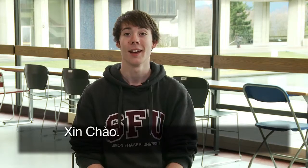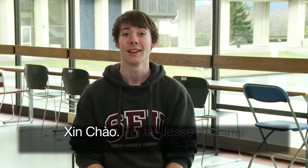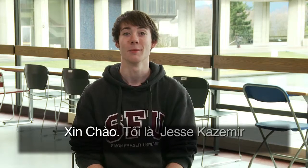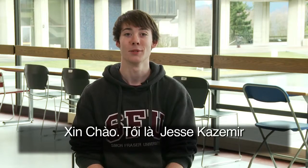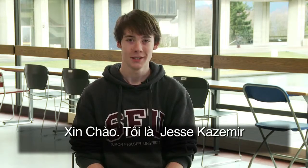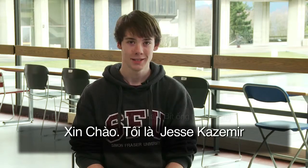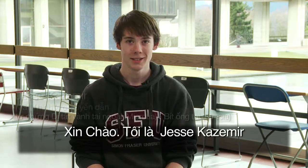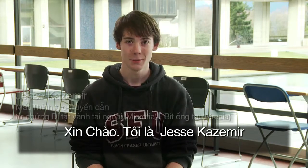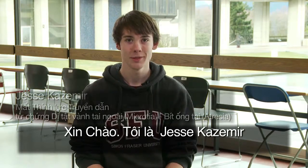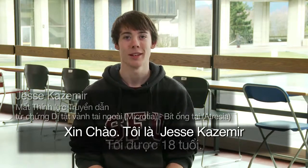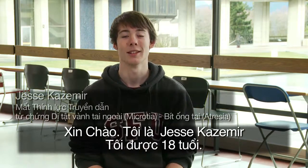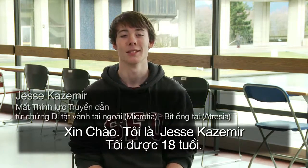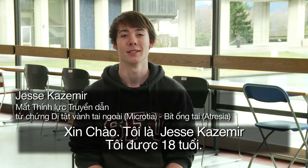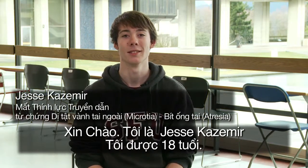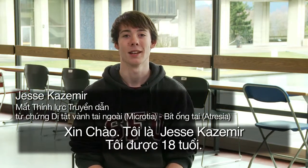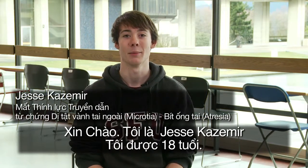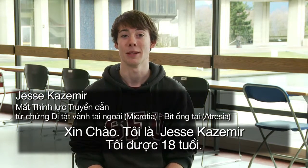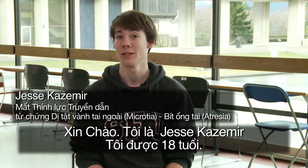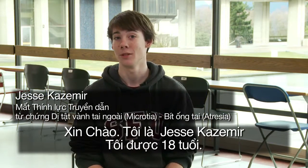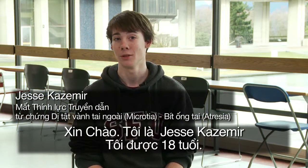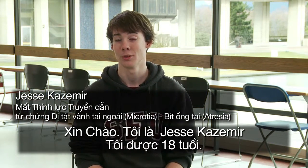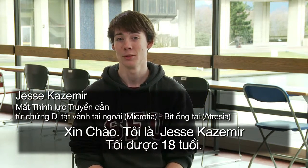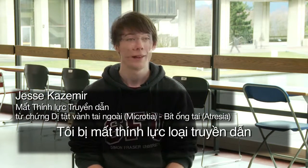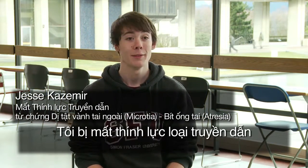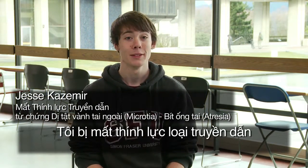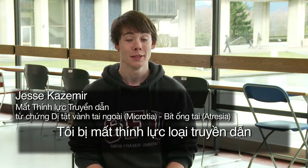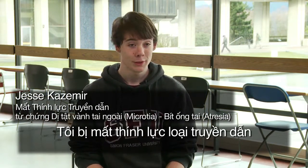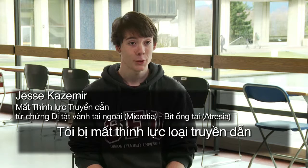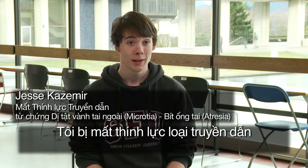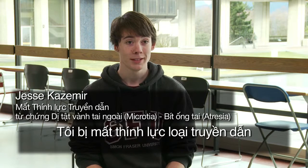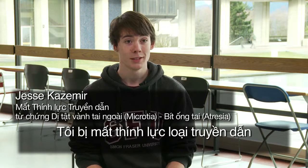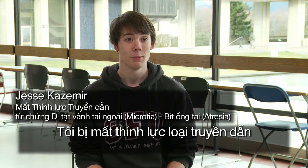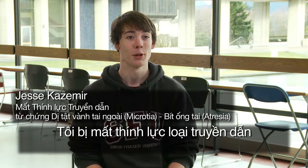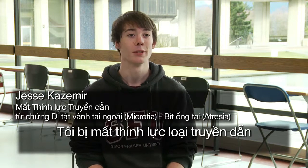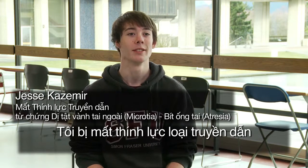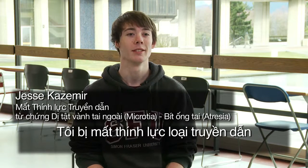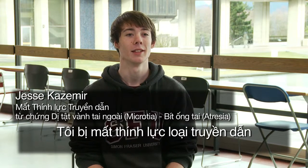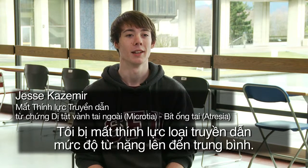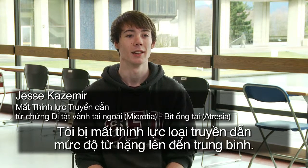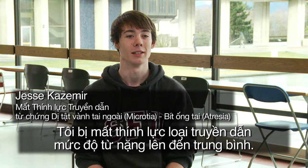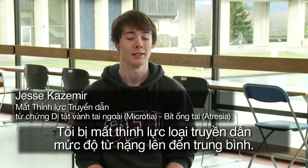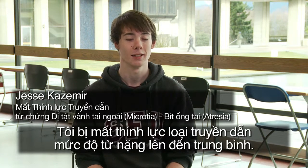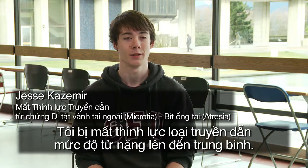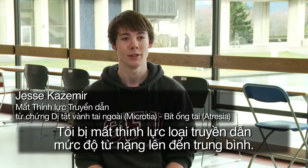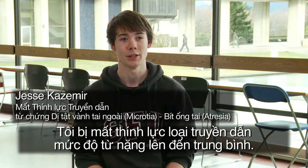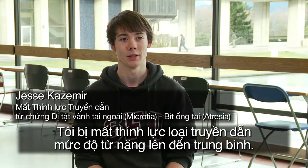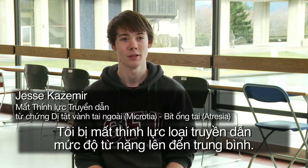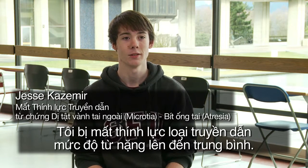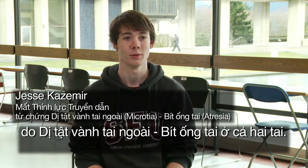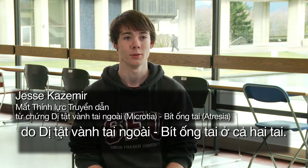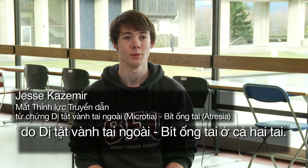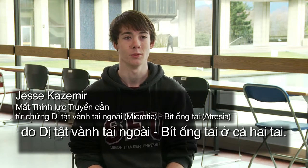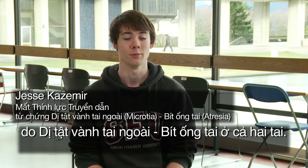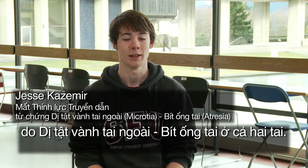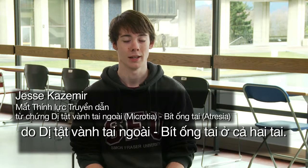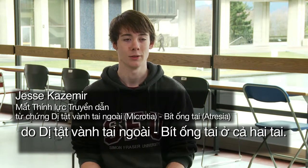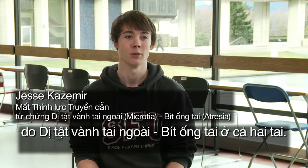Hi, I'm Jesse Kazemer and I'm 18 years old. I have a severe rising to moderate conductive hearing loss due to bilateral